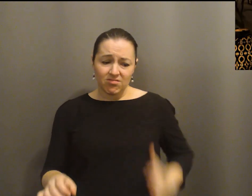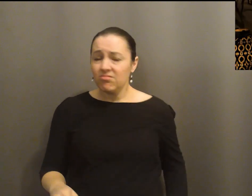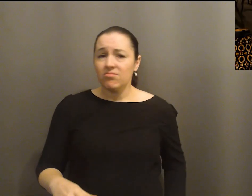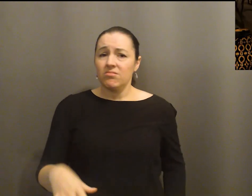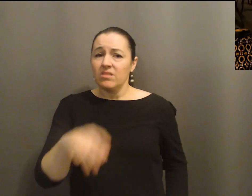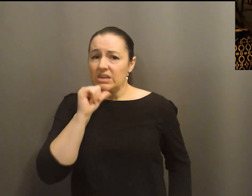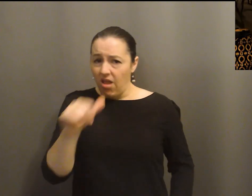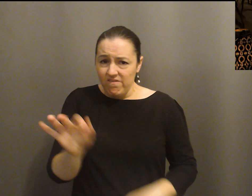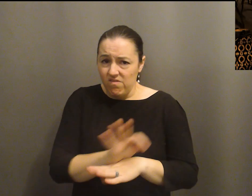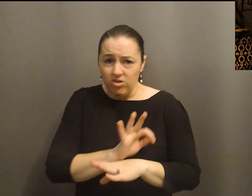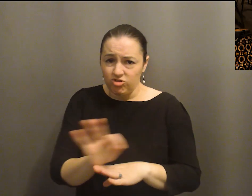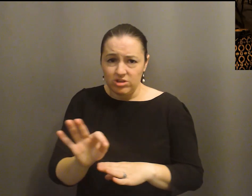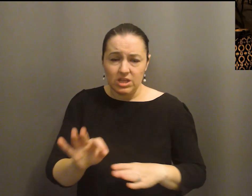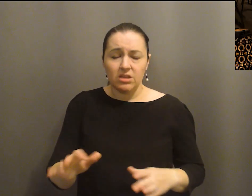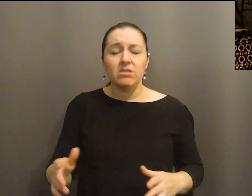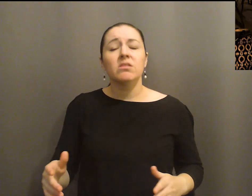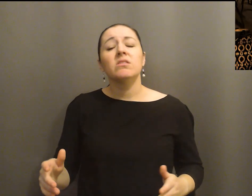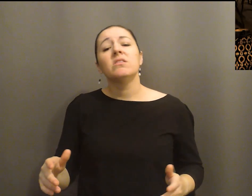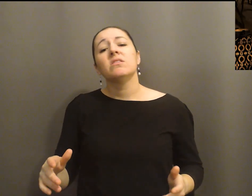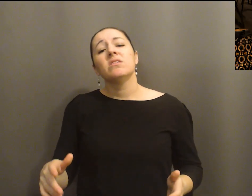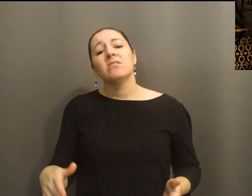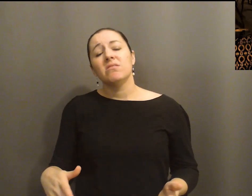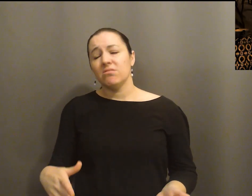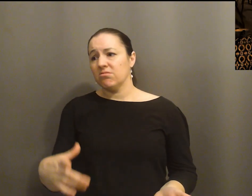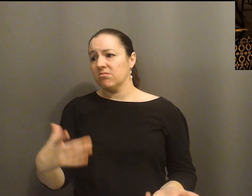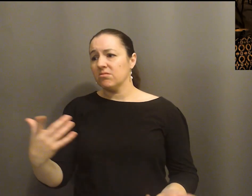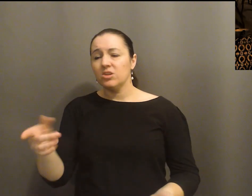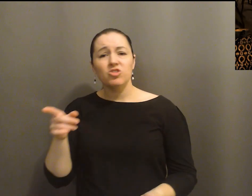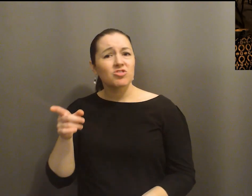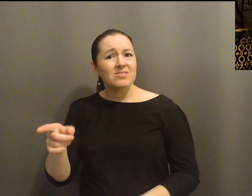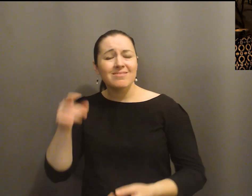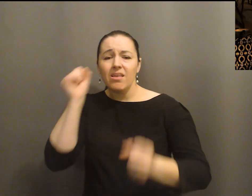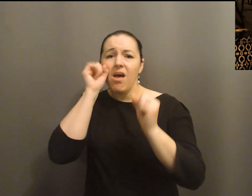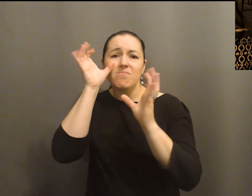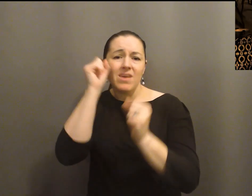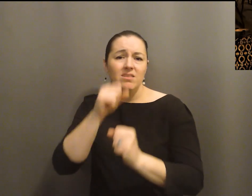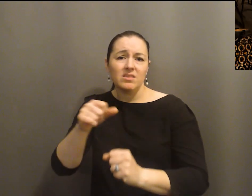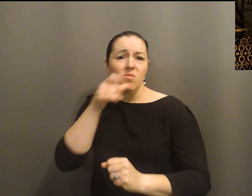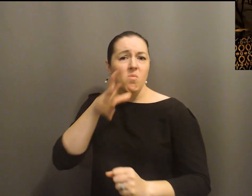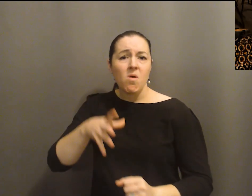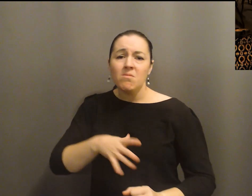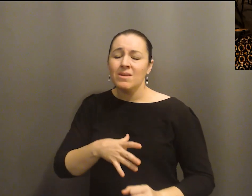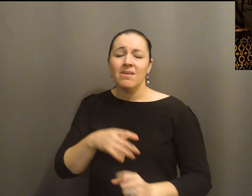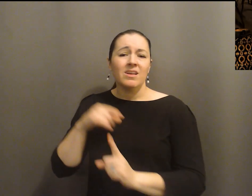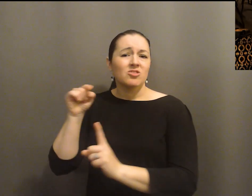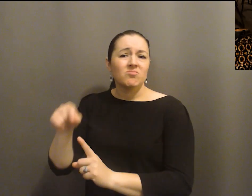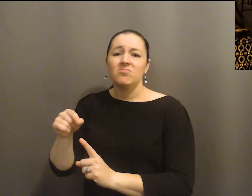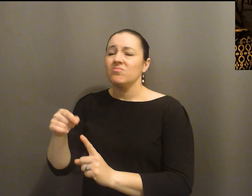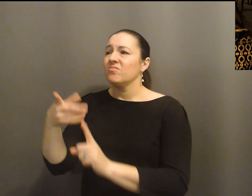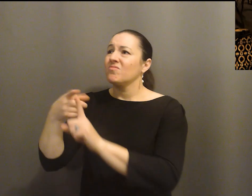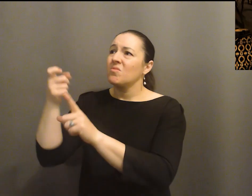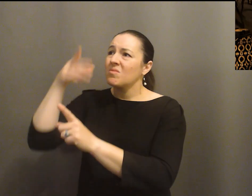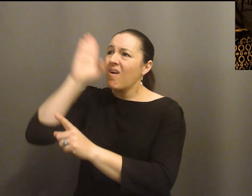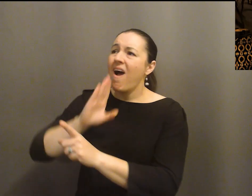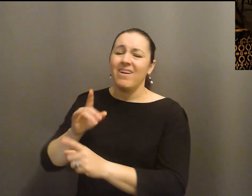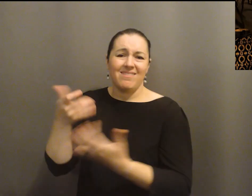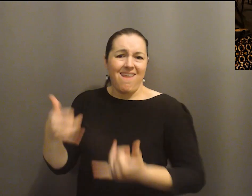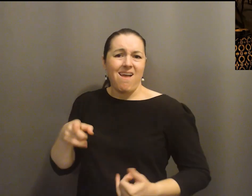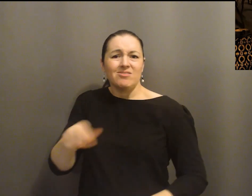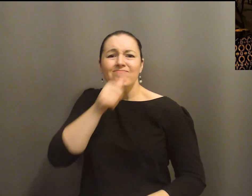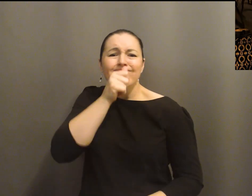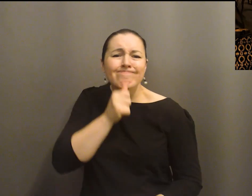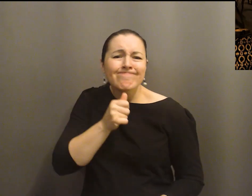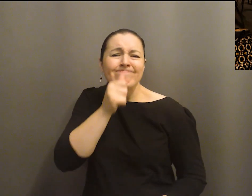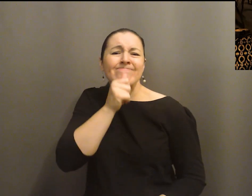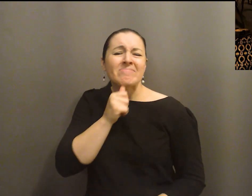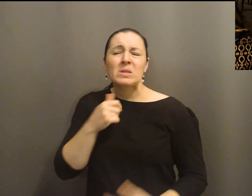It's heartbreaking For me to watch This amazing woman of God Who's helped Hundreds and hundreds Of people Suffer the way That